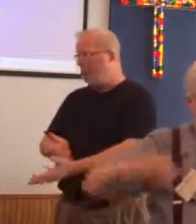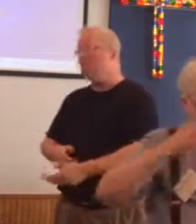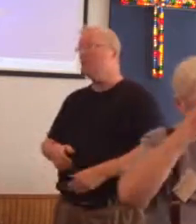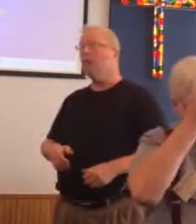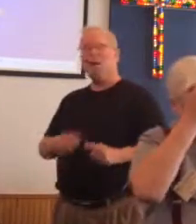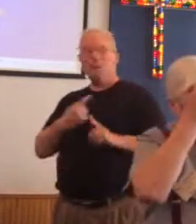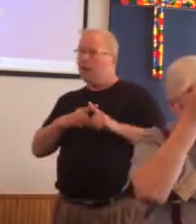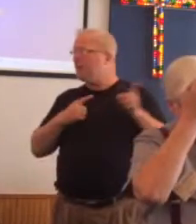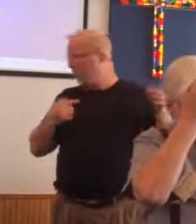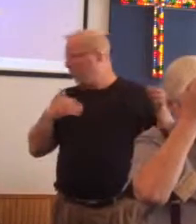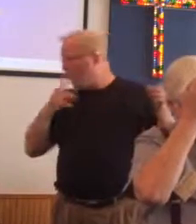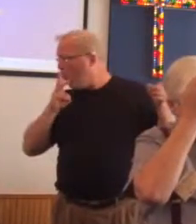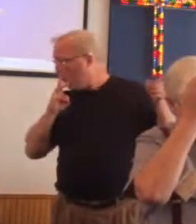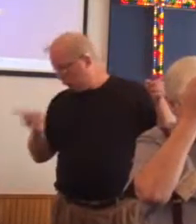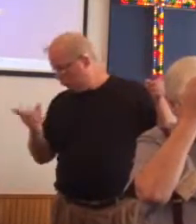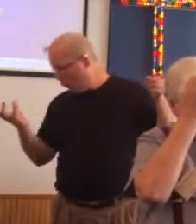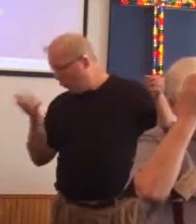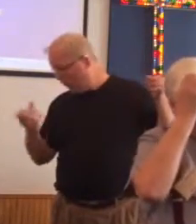alone.